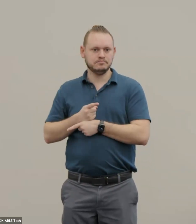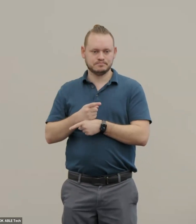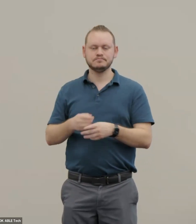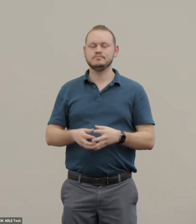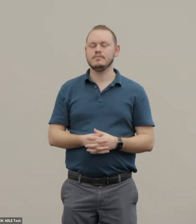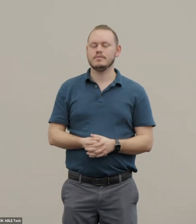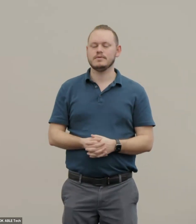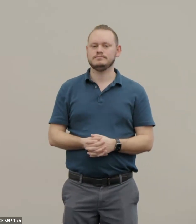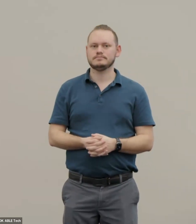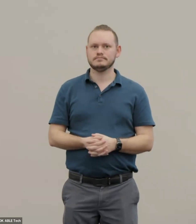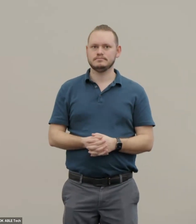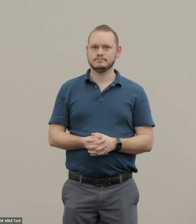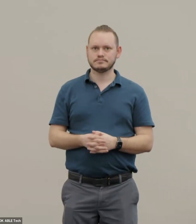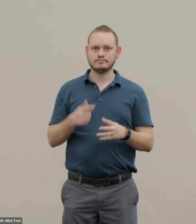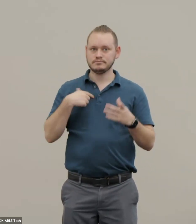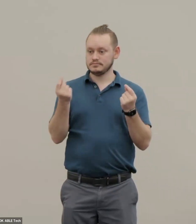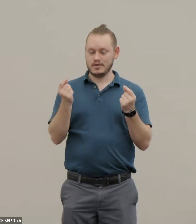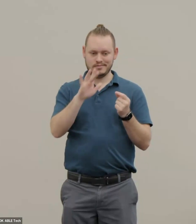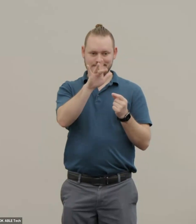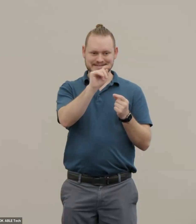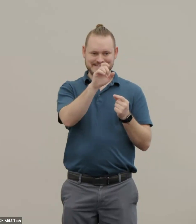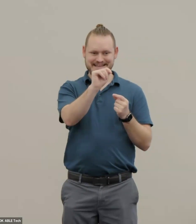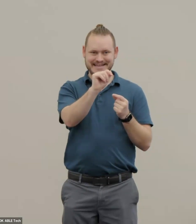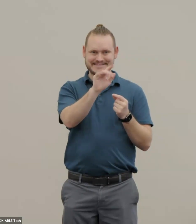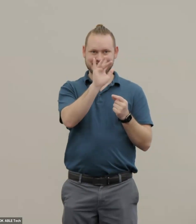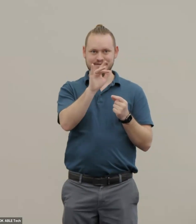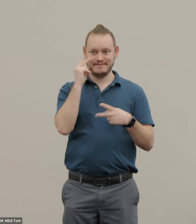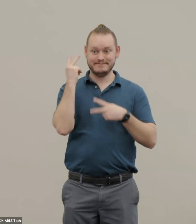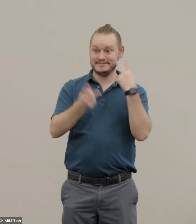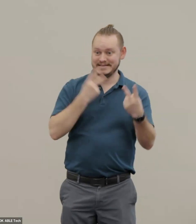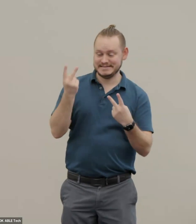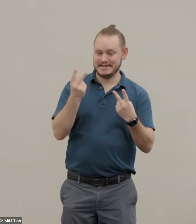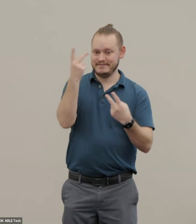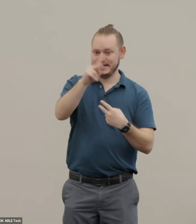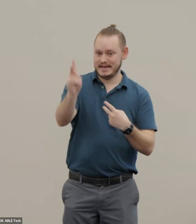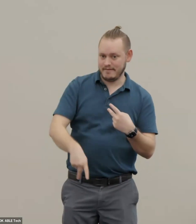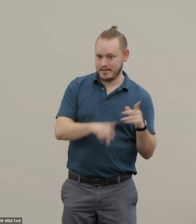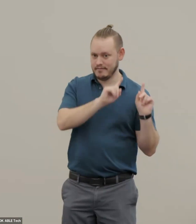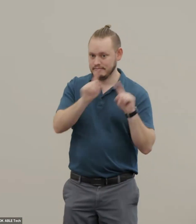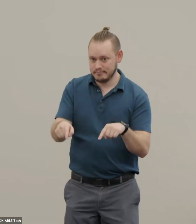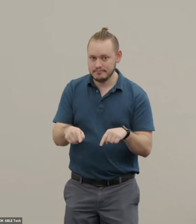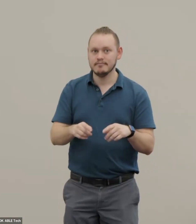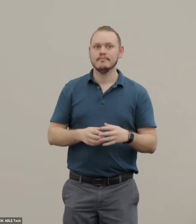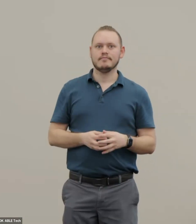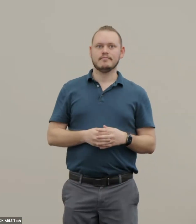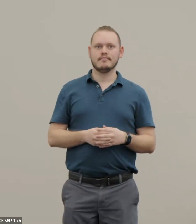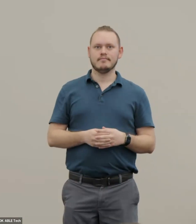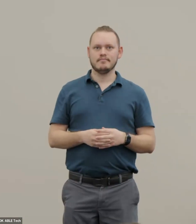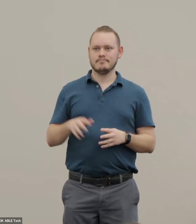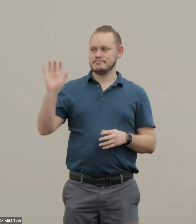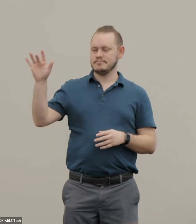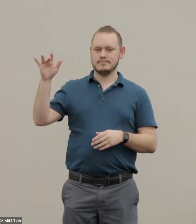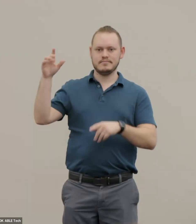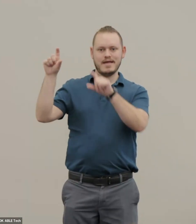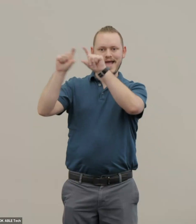So what I'm going to do here, I'm clicked in the text that says Visit Philadelphia. I'm going to come over here to where it says